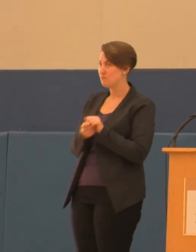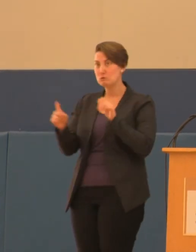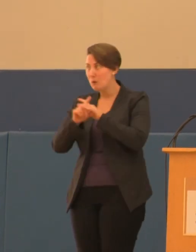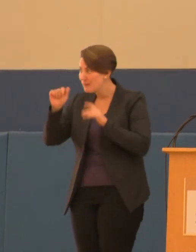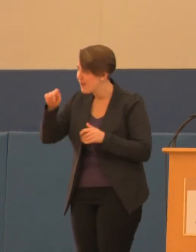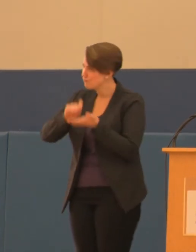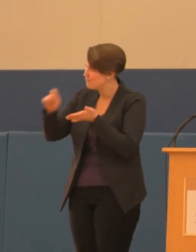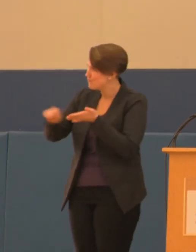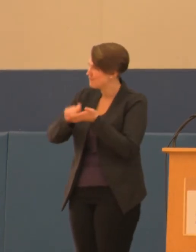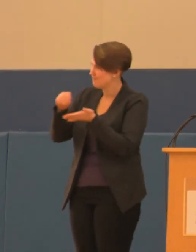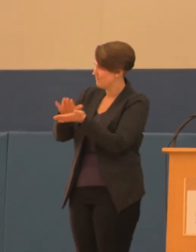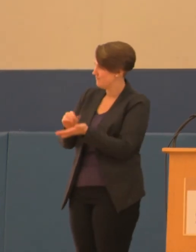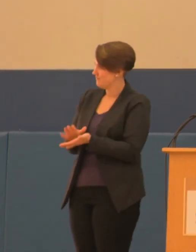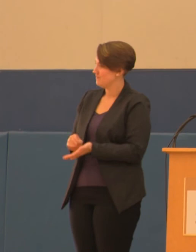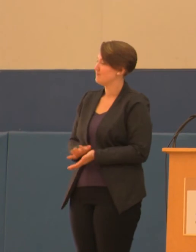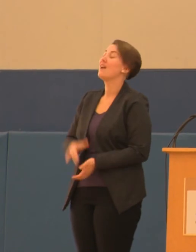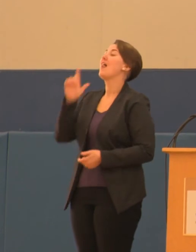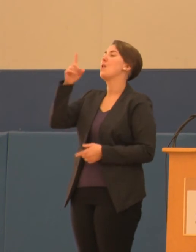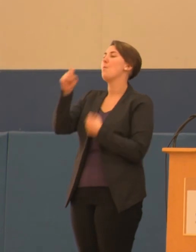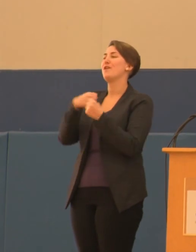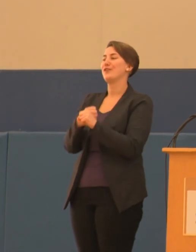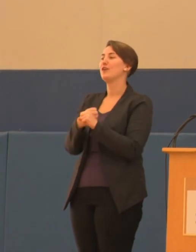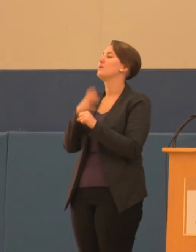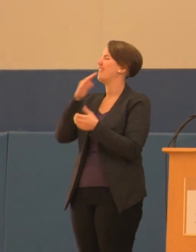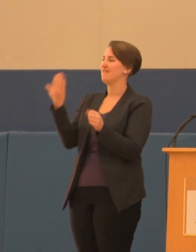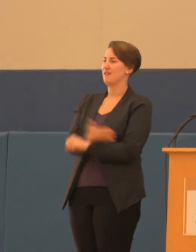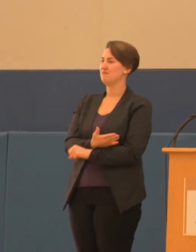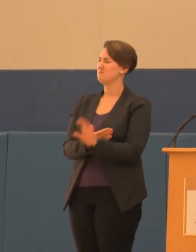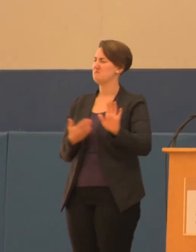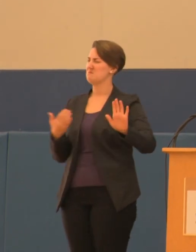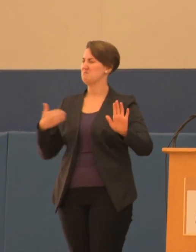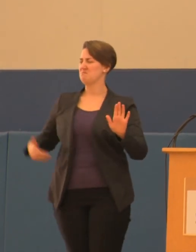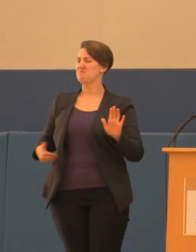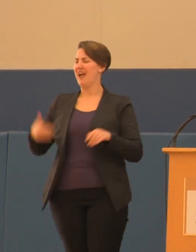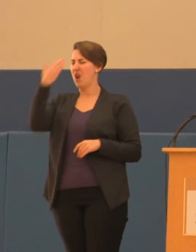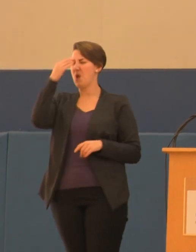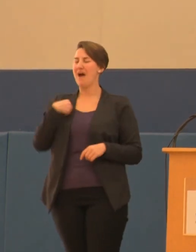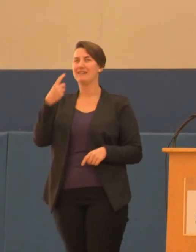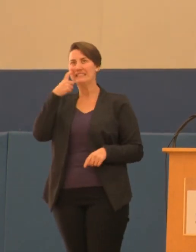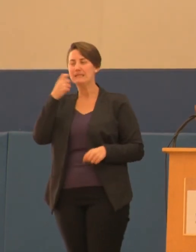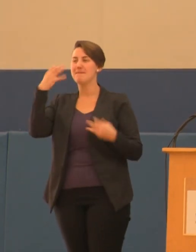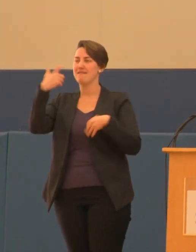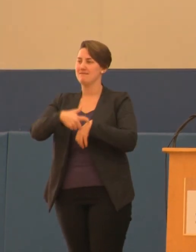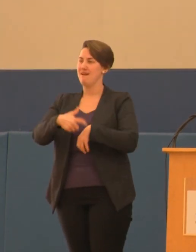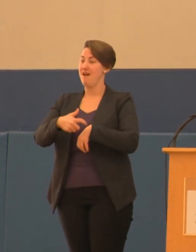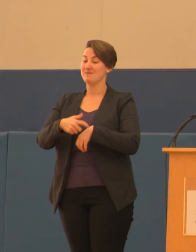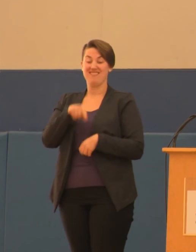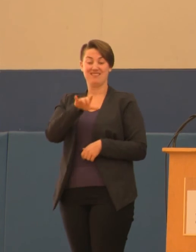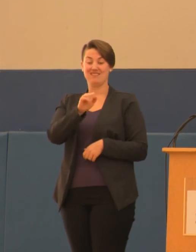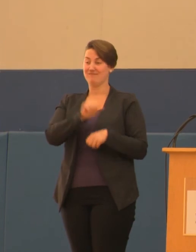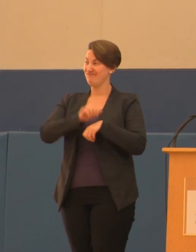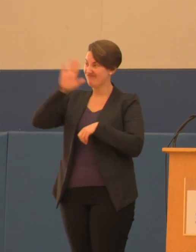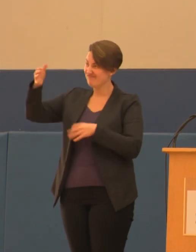then you're written up, and then you're fired about a year later. Well, you know what? We know that trick. We've seen it. We send those cases to hearing,